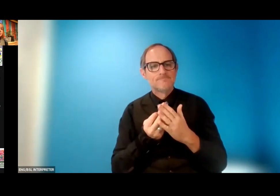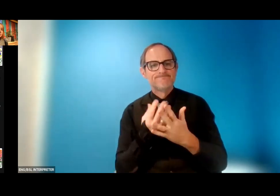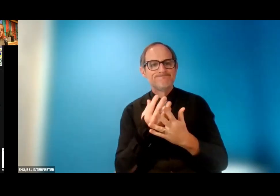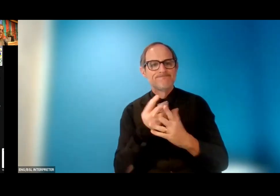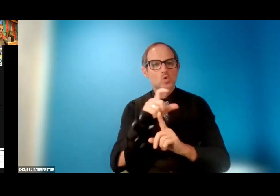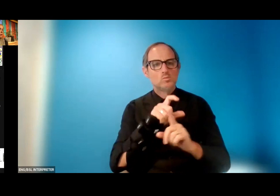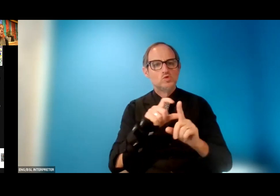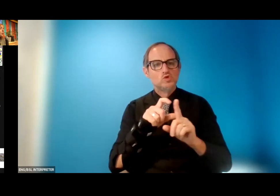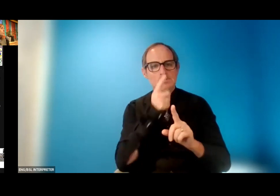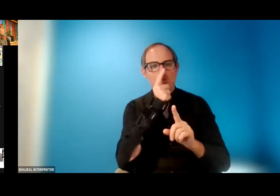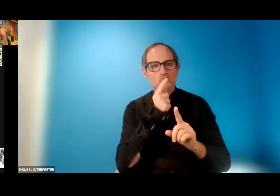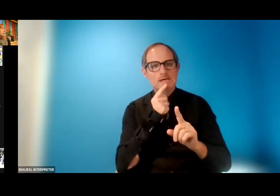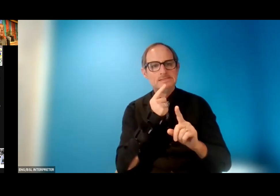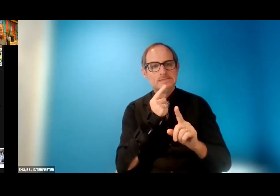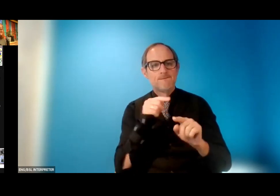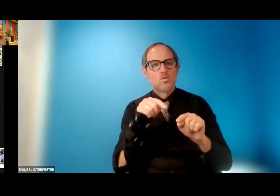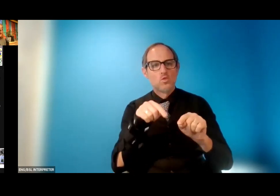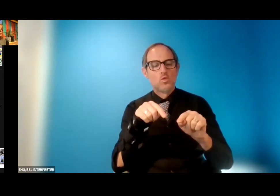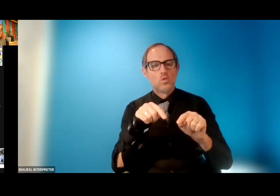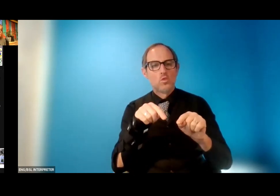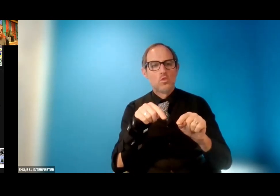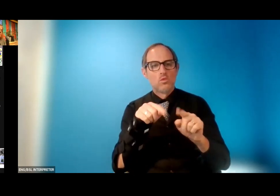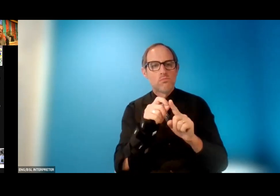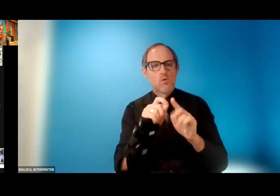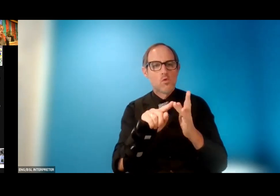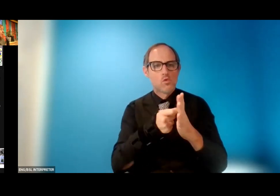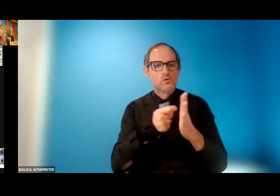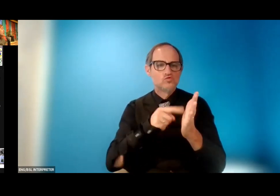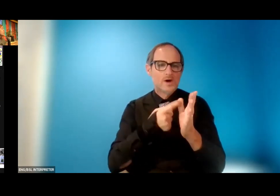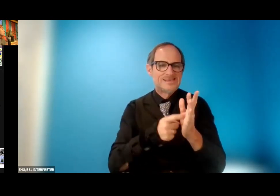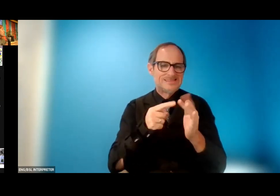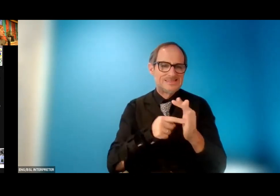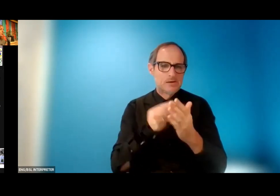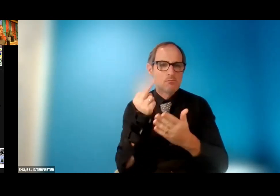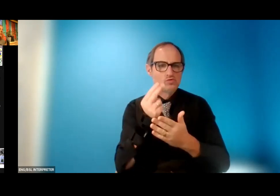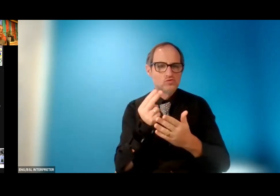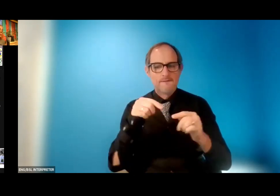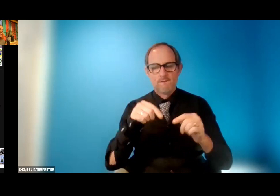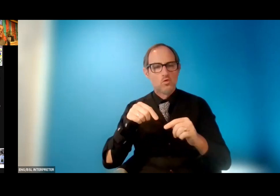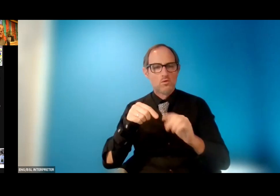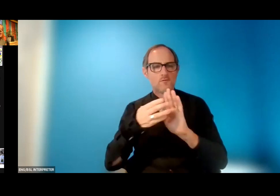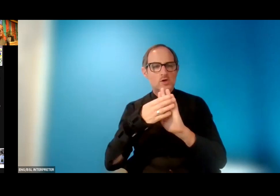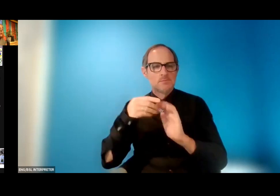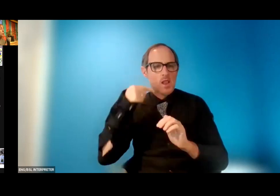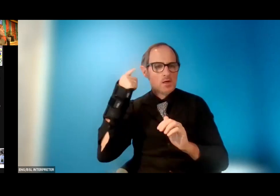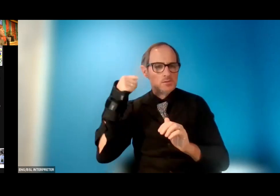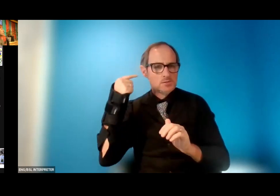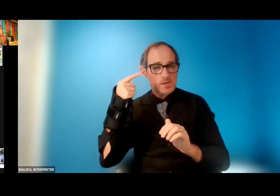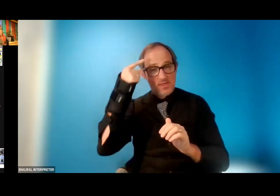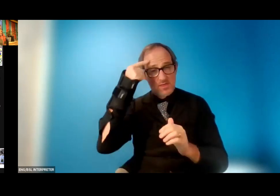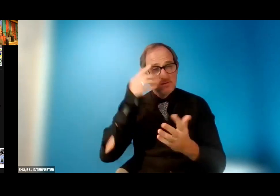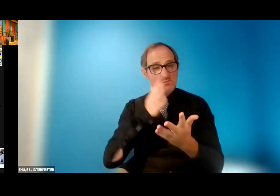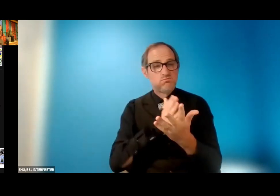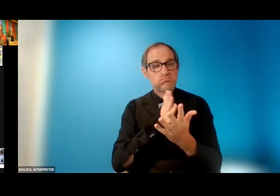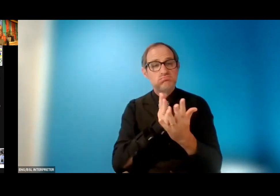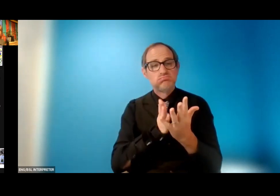London. So you can be using it in different ways. You can be thinking about a community portrait for different ways as a way to map the